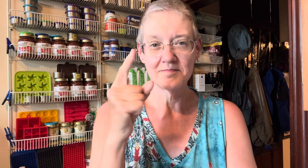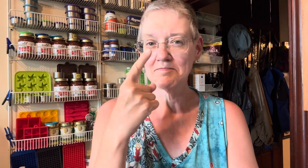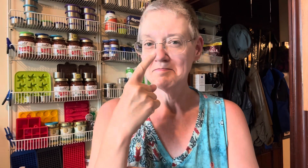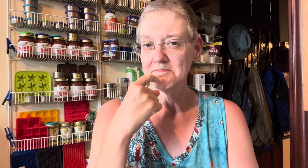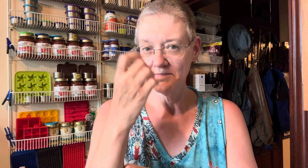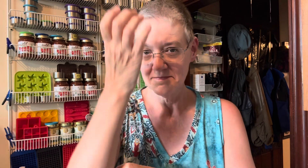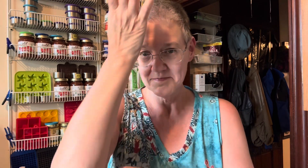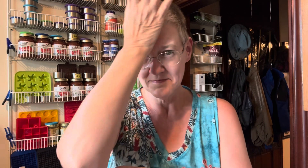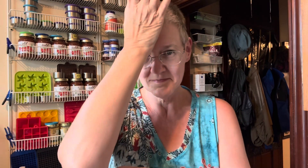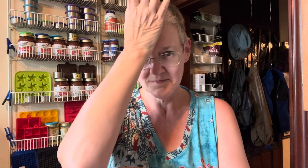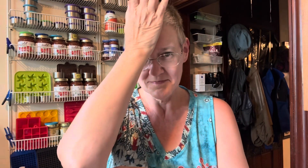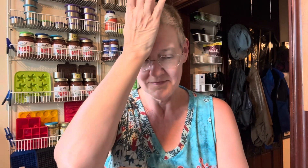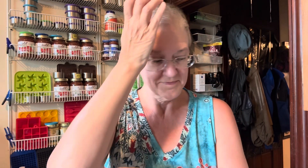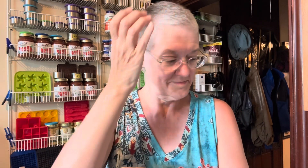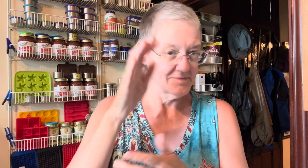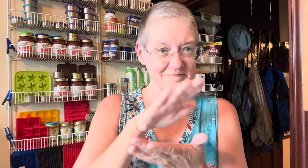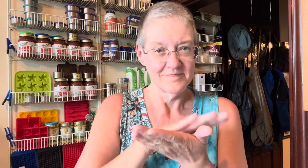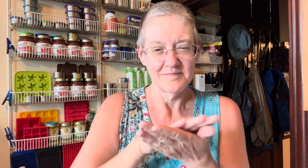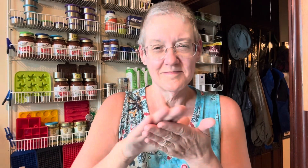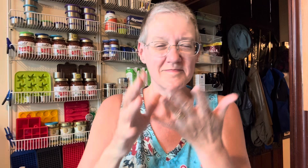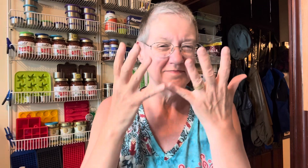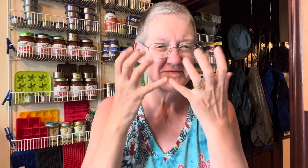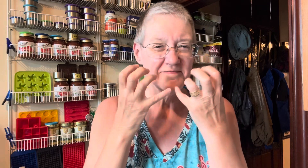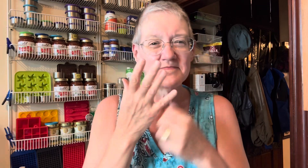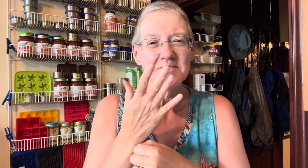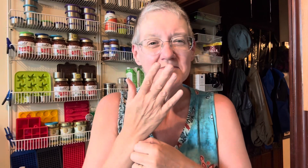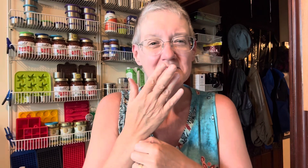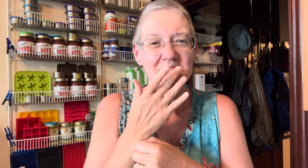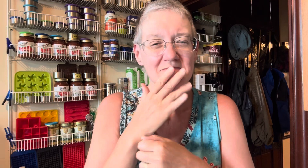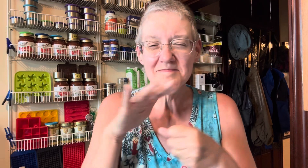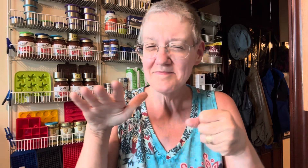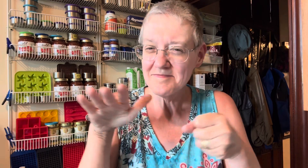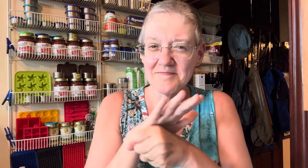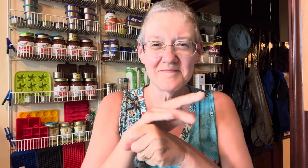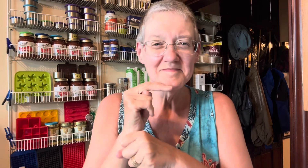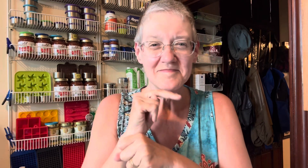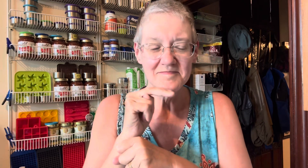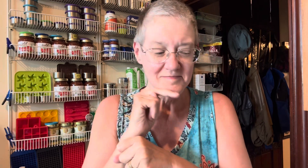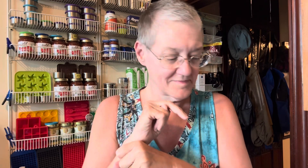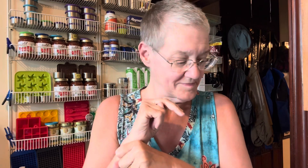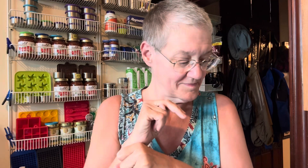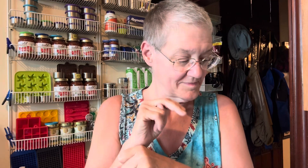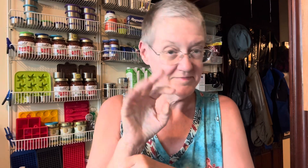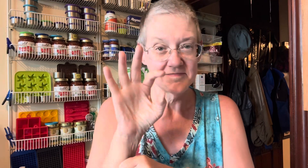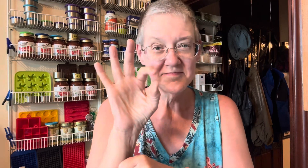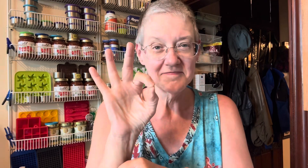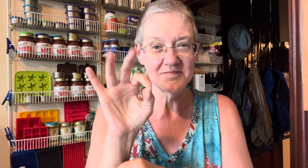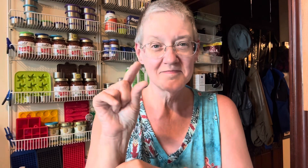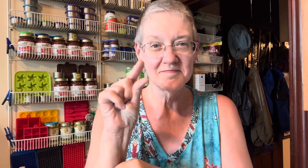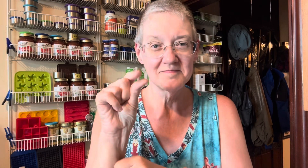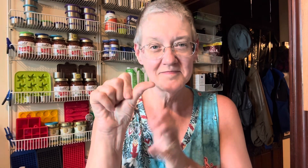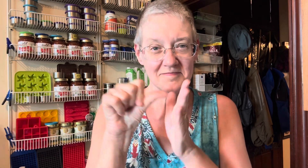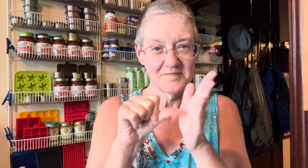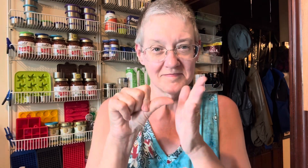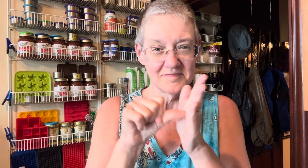broccoli and cauliflower, and 10 grams of red cabbage. All those nice dark colors for nutrition. 9 grams